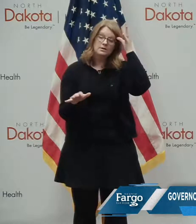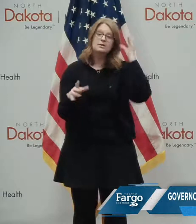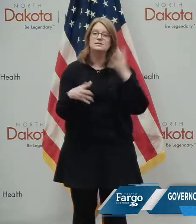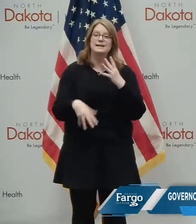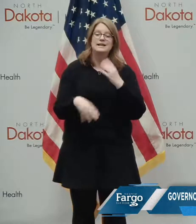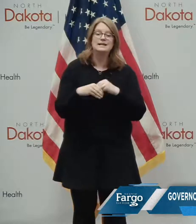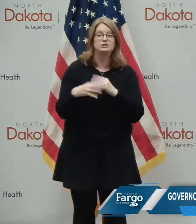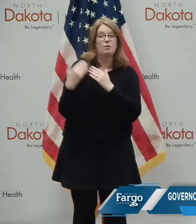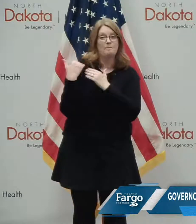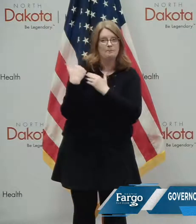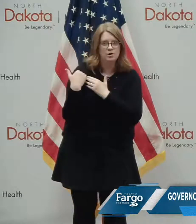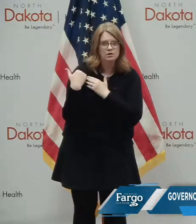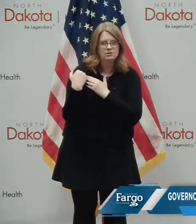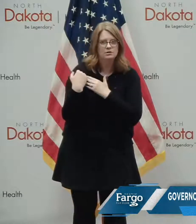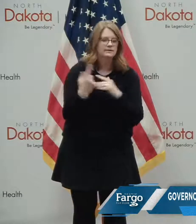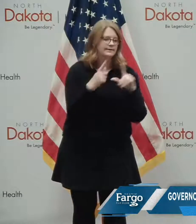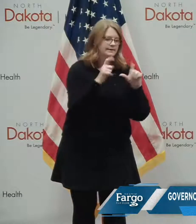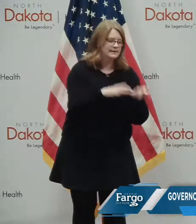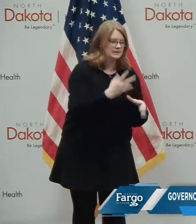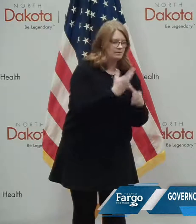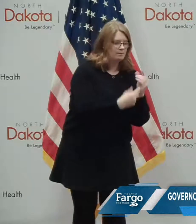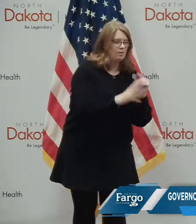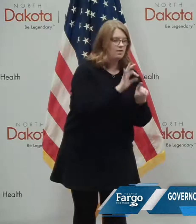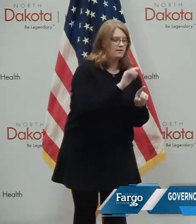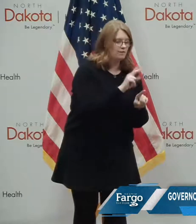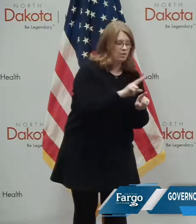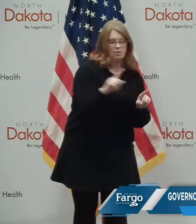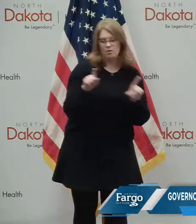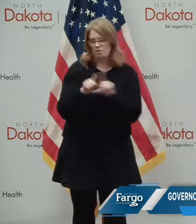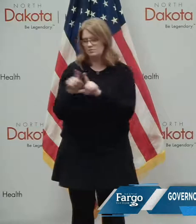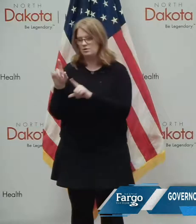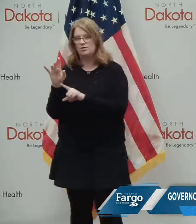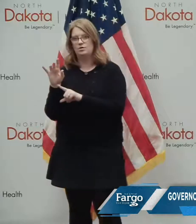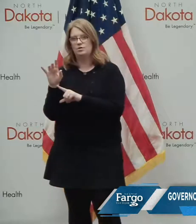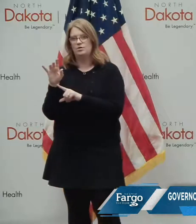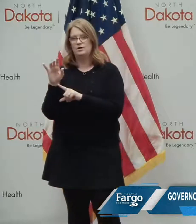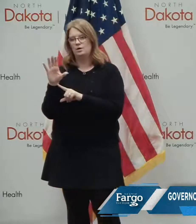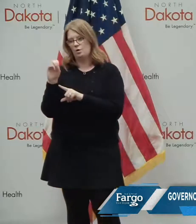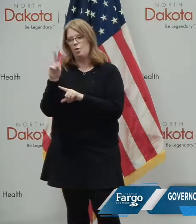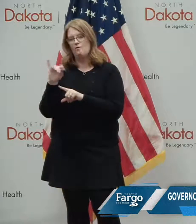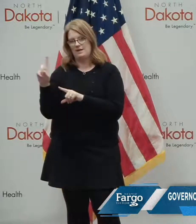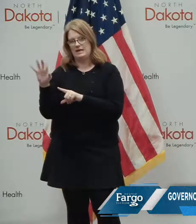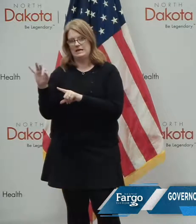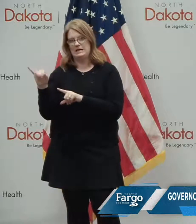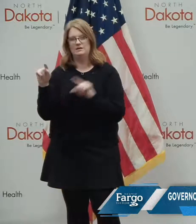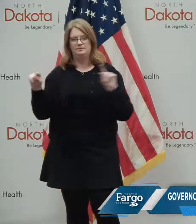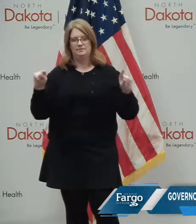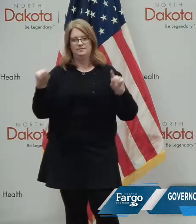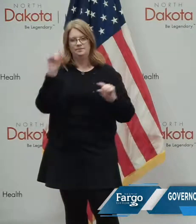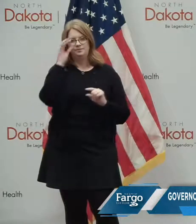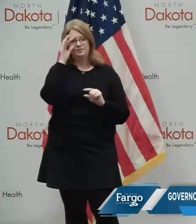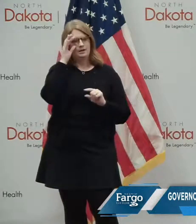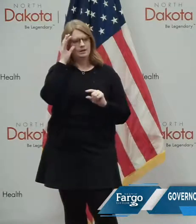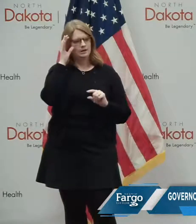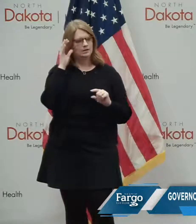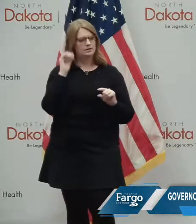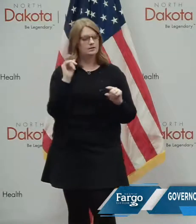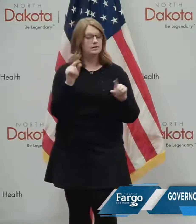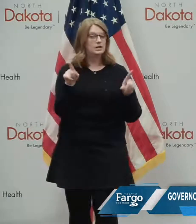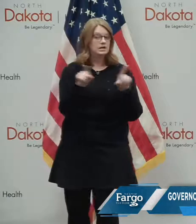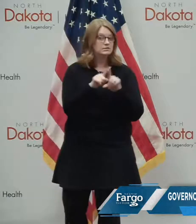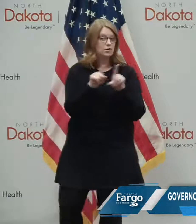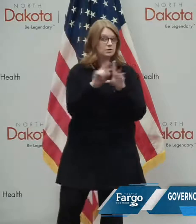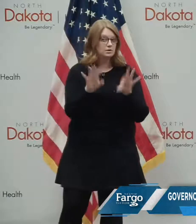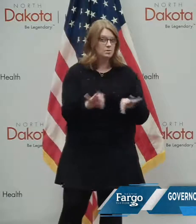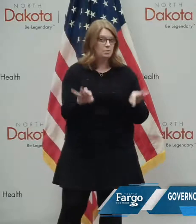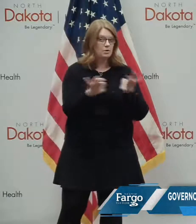healthcare providers to have to test for both flu and influenza, or flu and COVID-19. It's also important